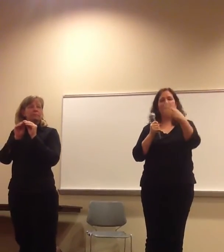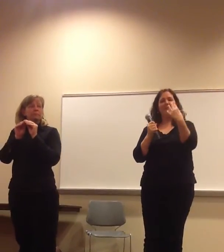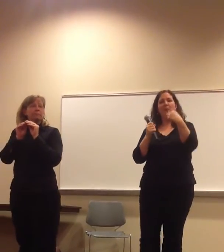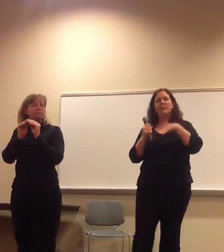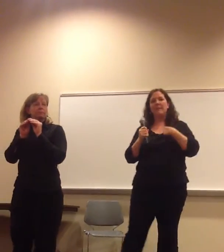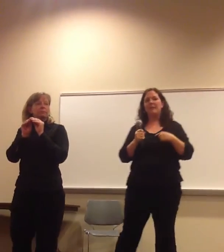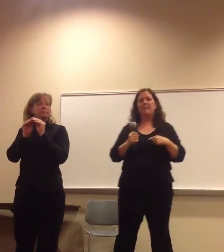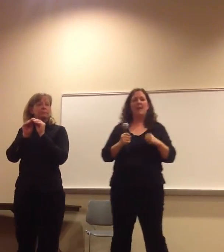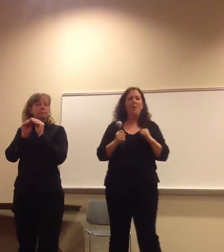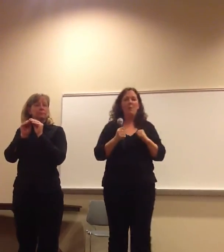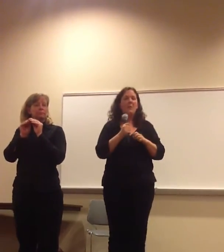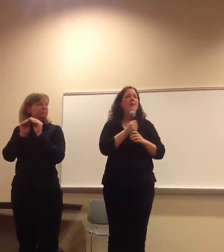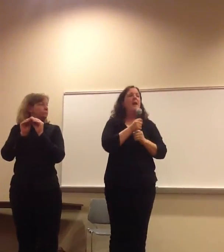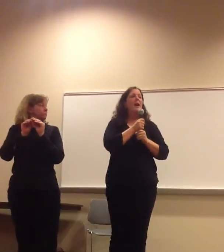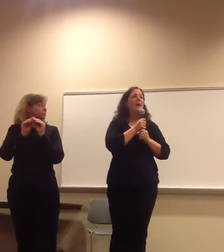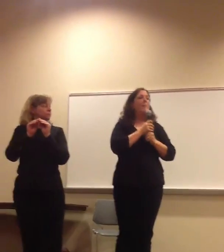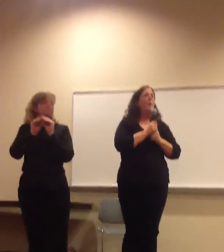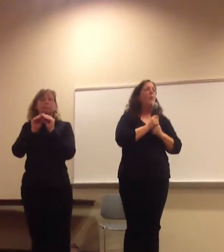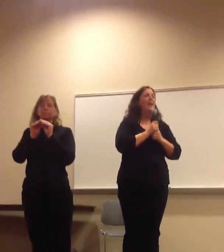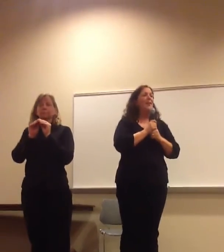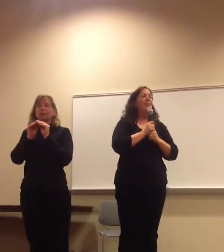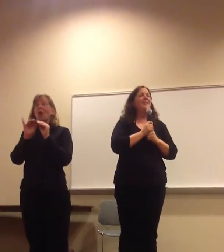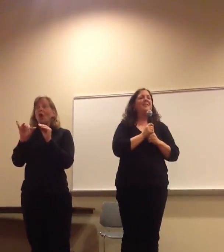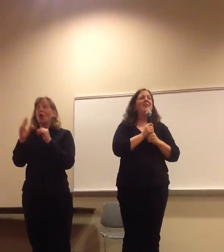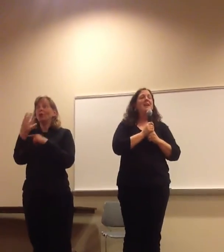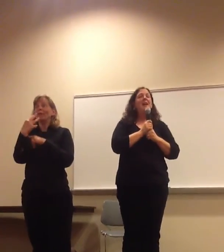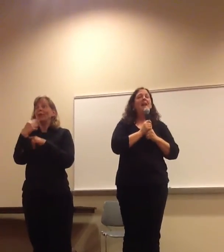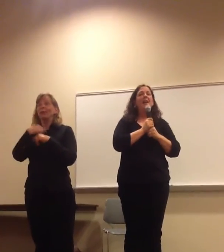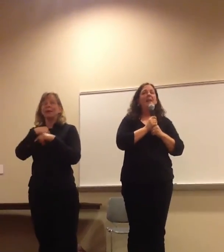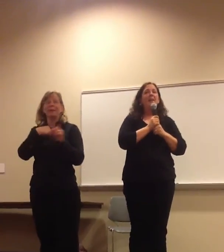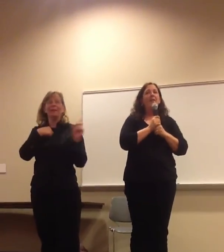Oh, you're videotaping me. Where